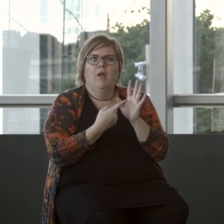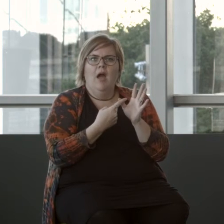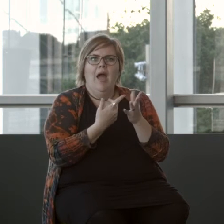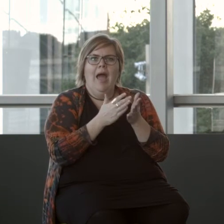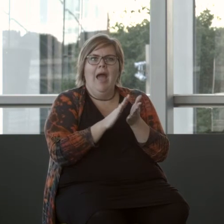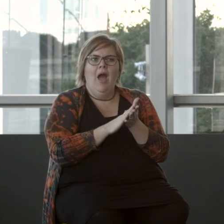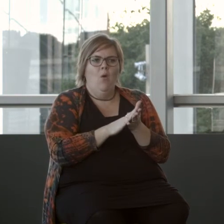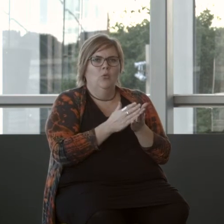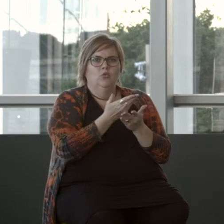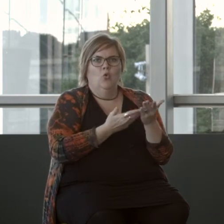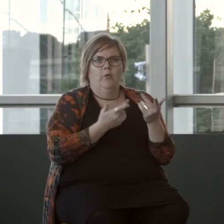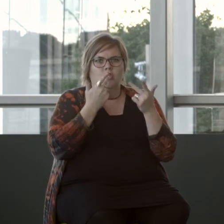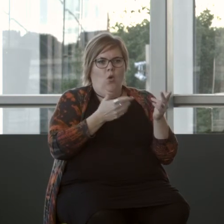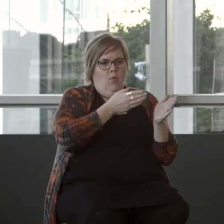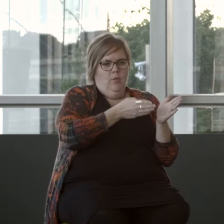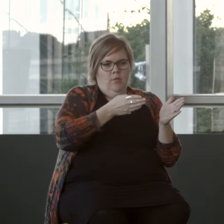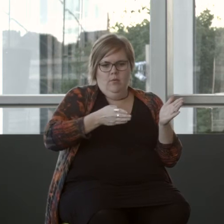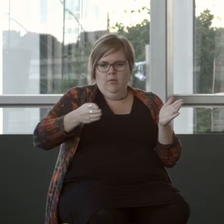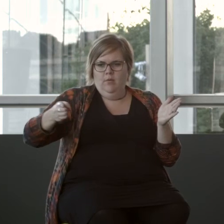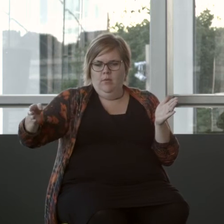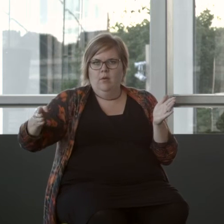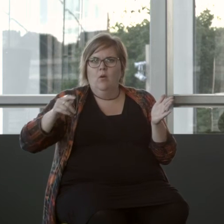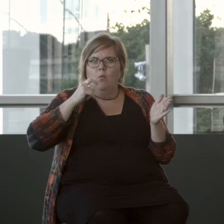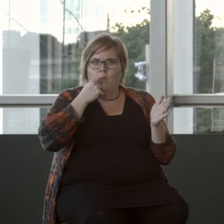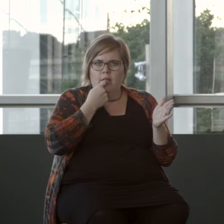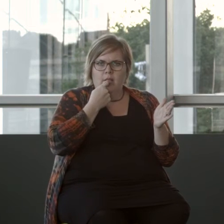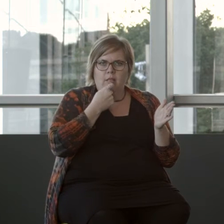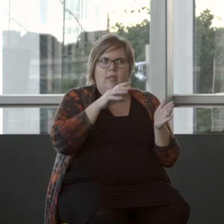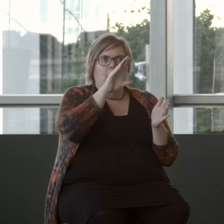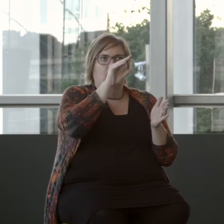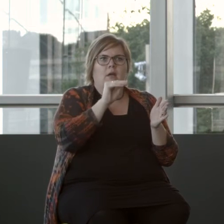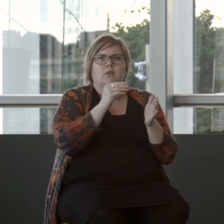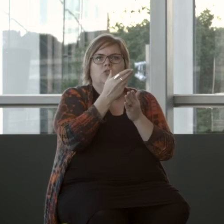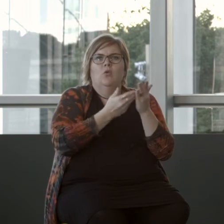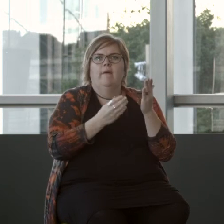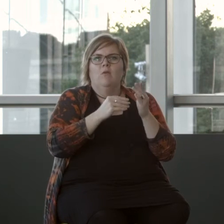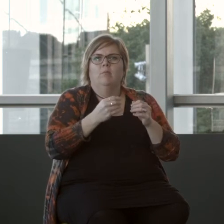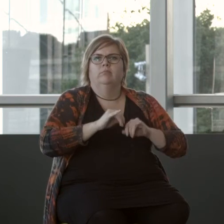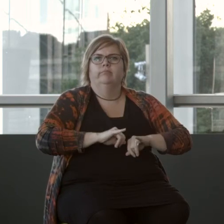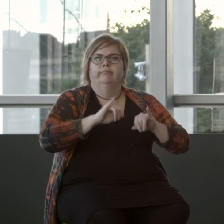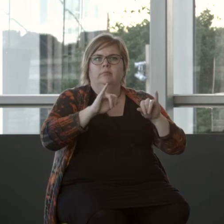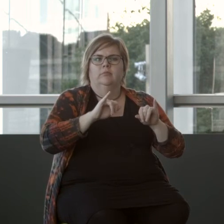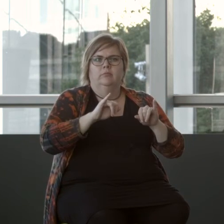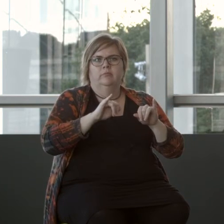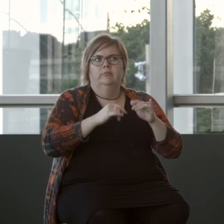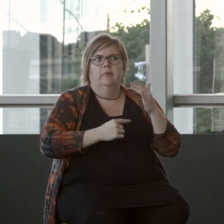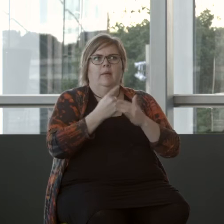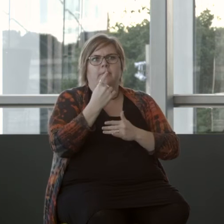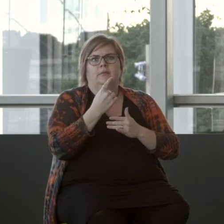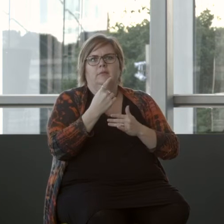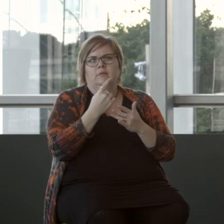move the story along is to tell a story about from mythology or from Greek tragedy or from something like that, and that'll